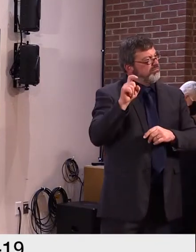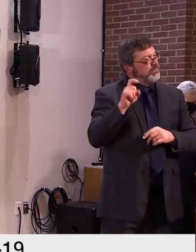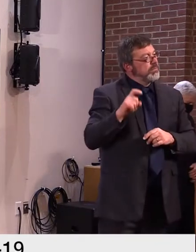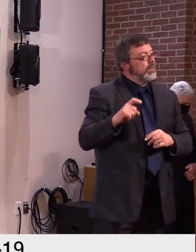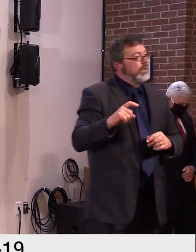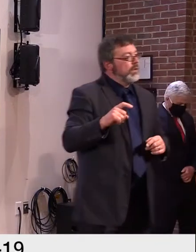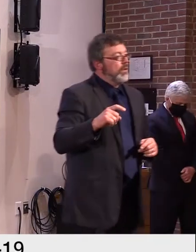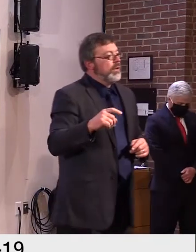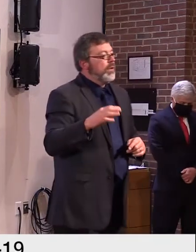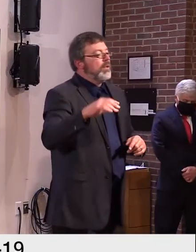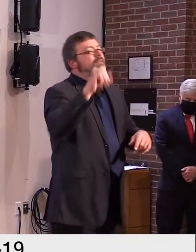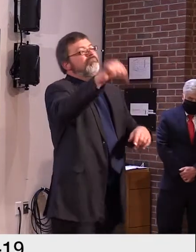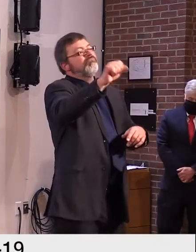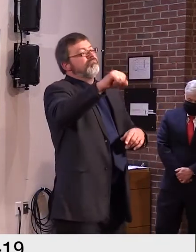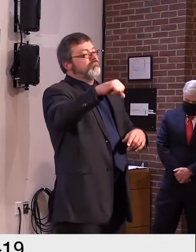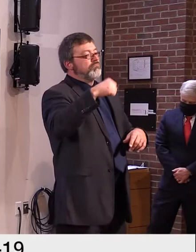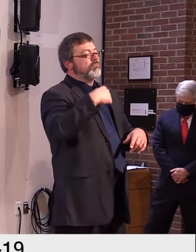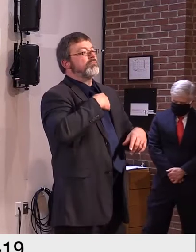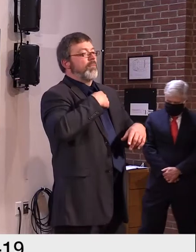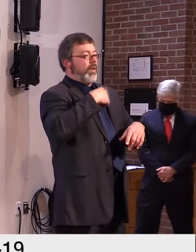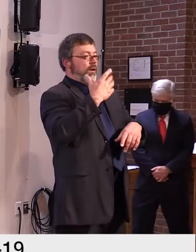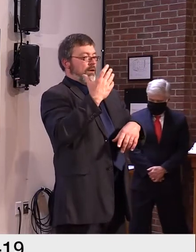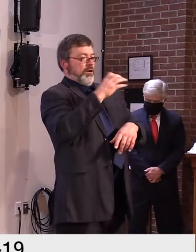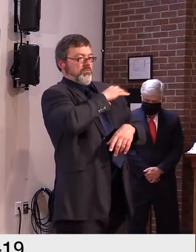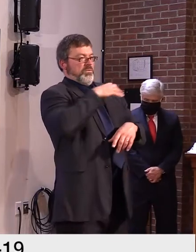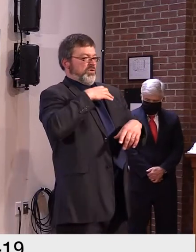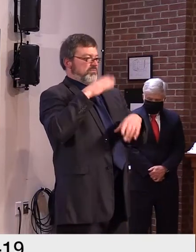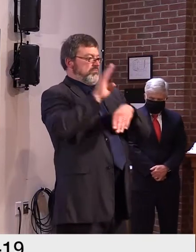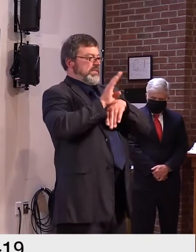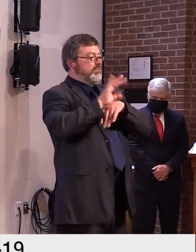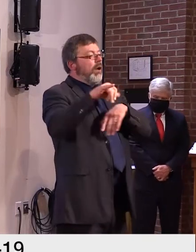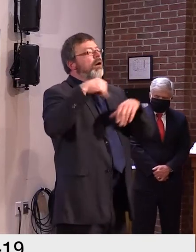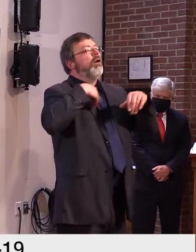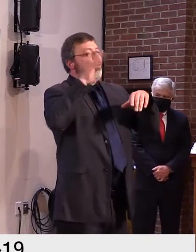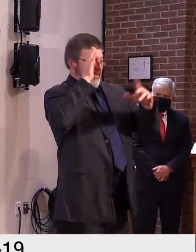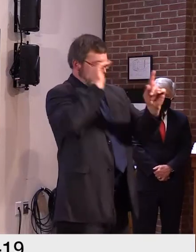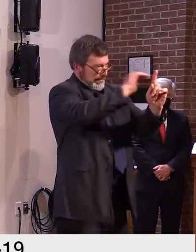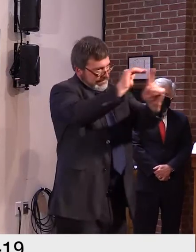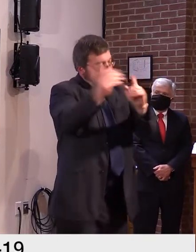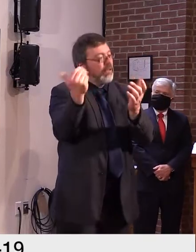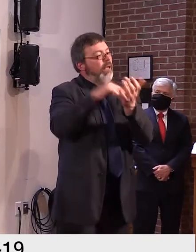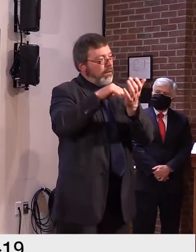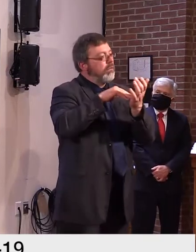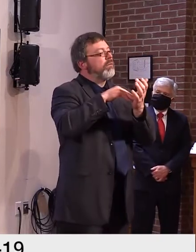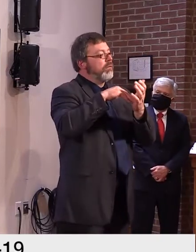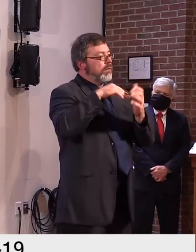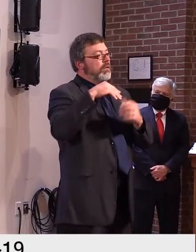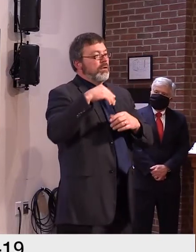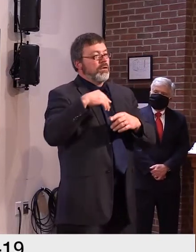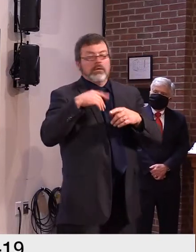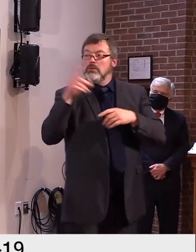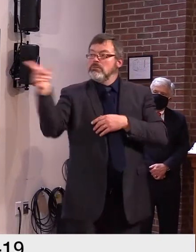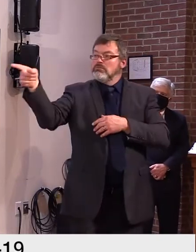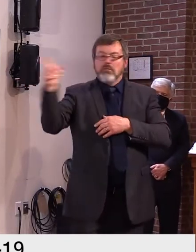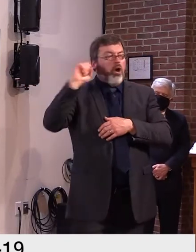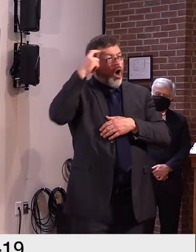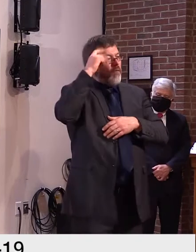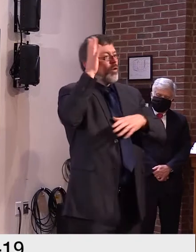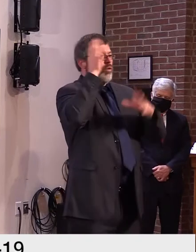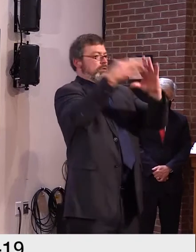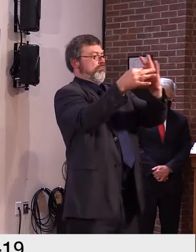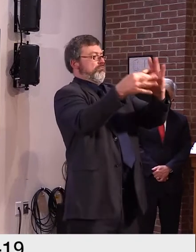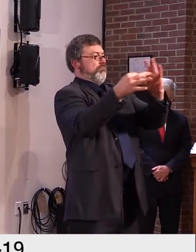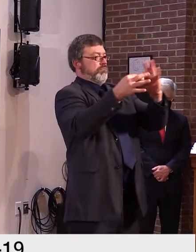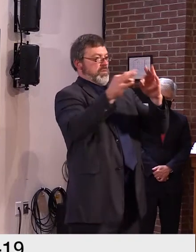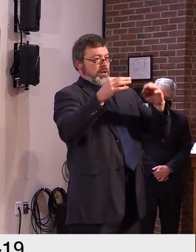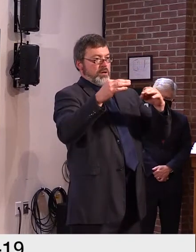broadly made known. The governor, I would imagine, would make an announcement when those systems are ready to go live. But we're looking at